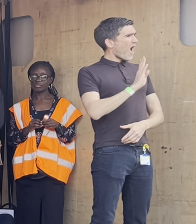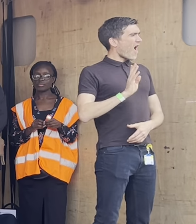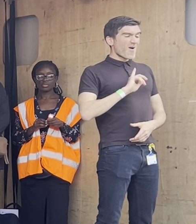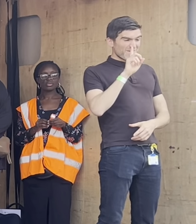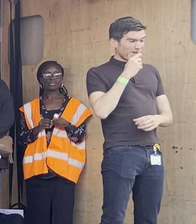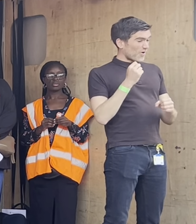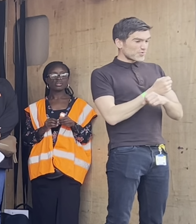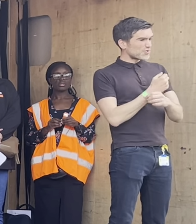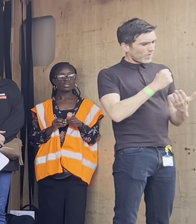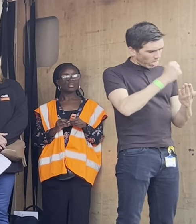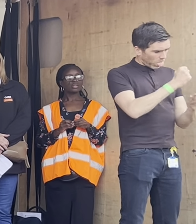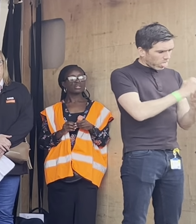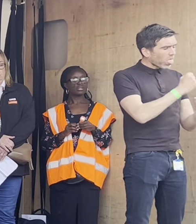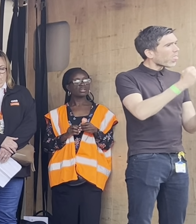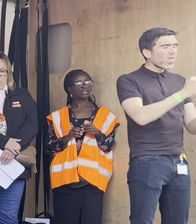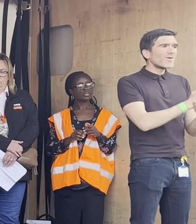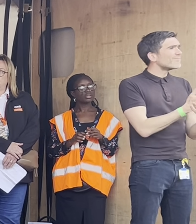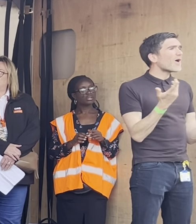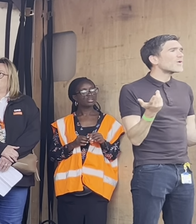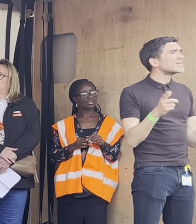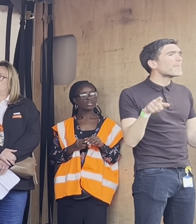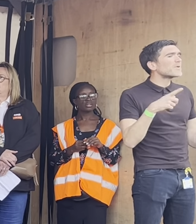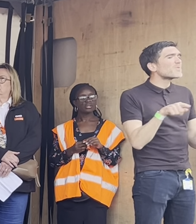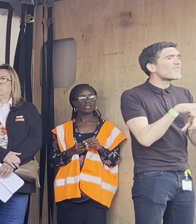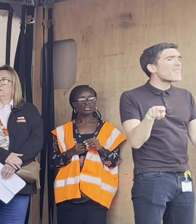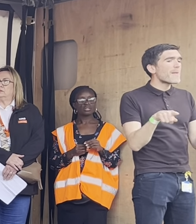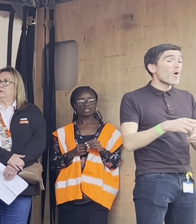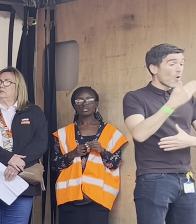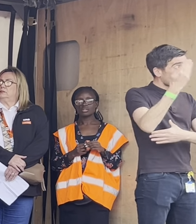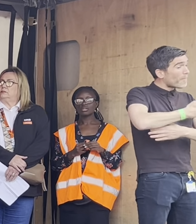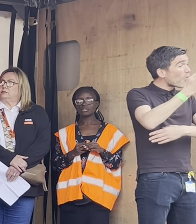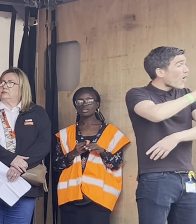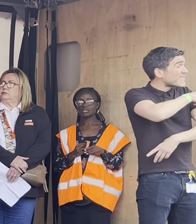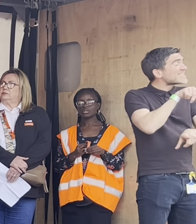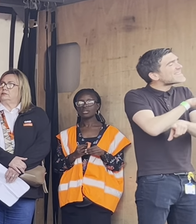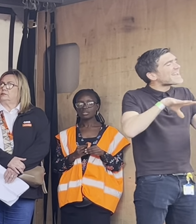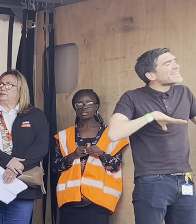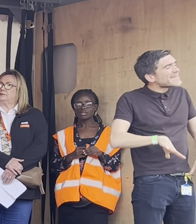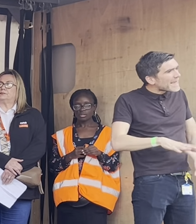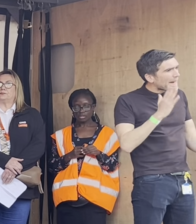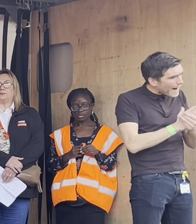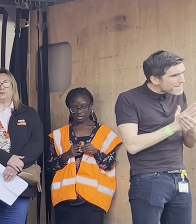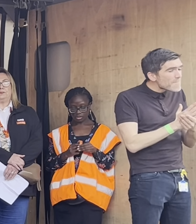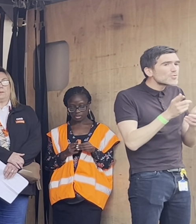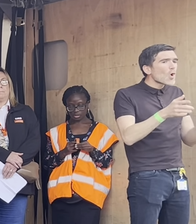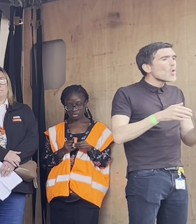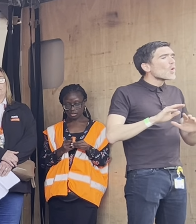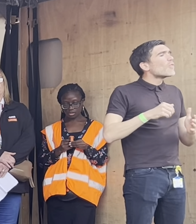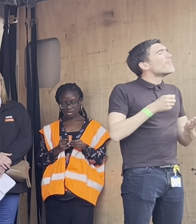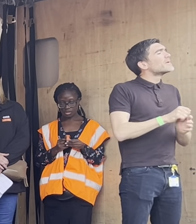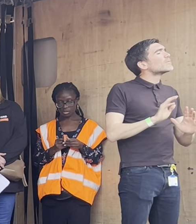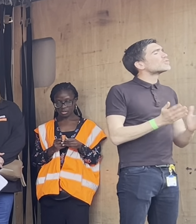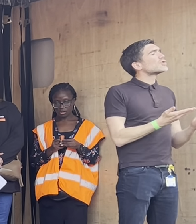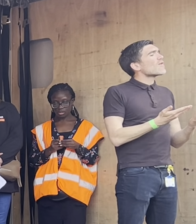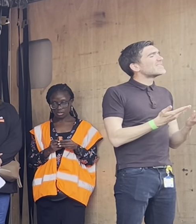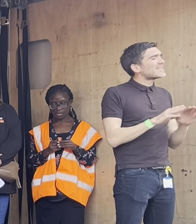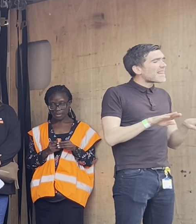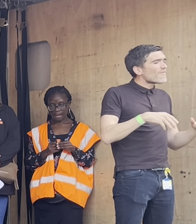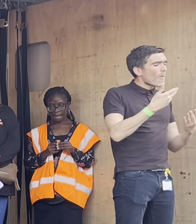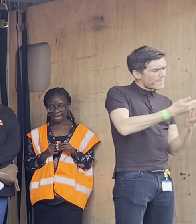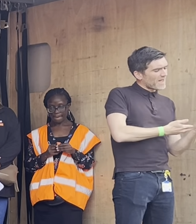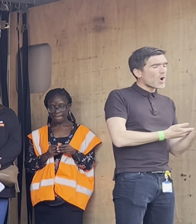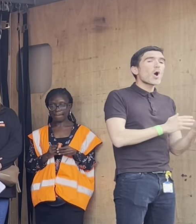customs to check people's passports. They need the border officers very badly. So what does it tell us, this minimum service levels bill? It means that the government